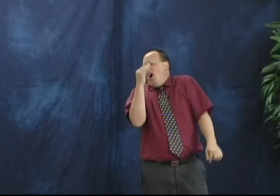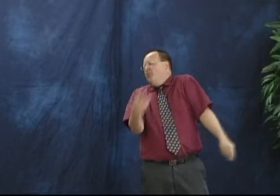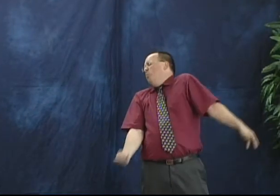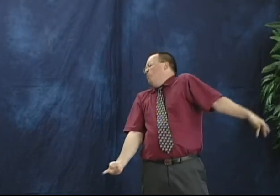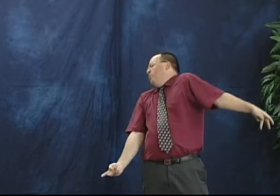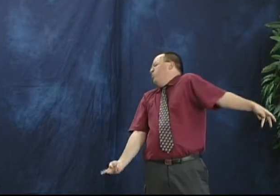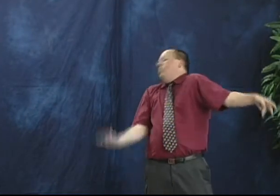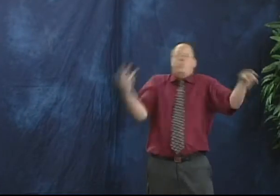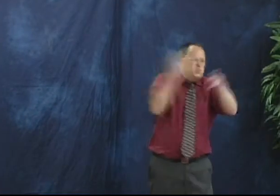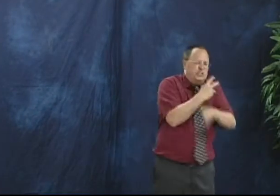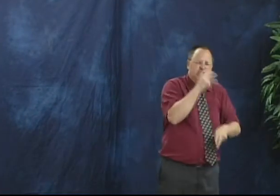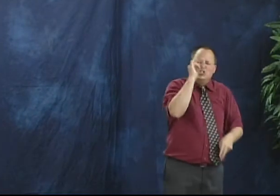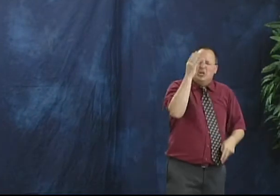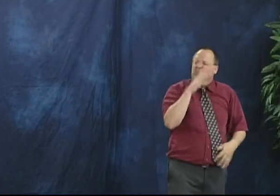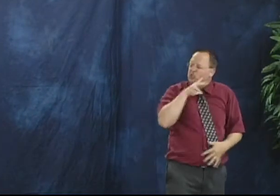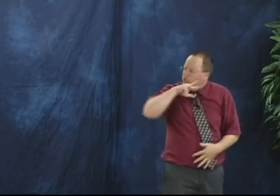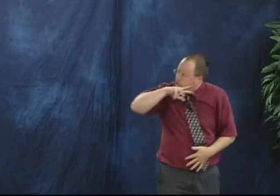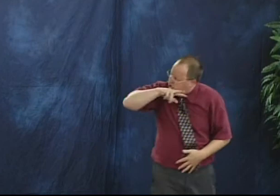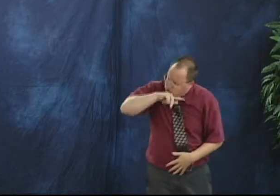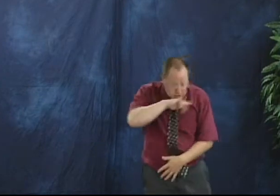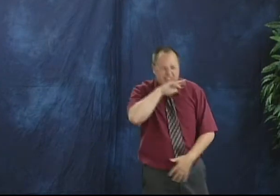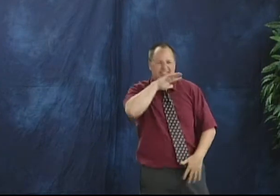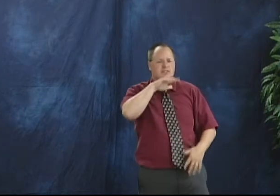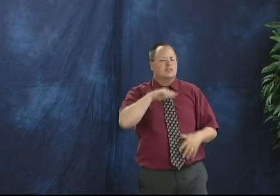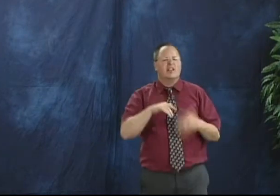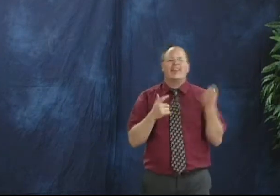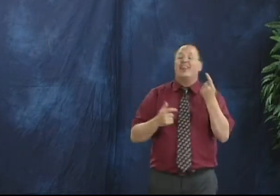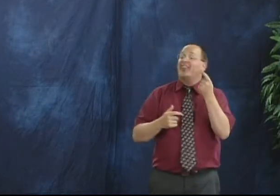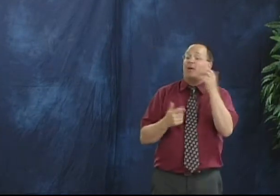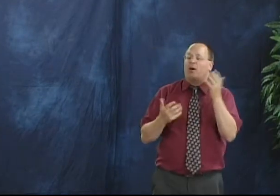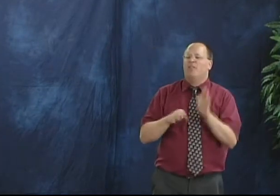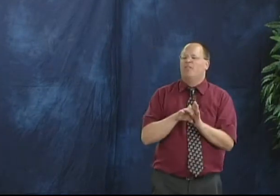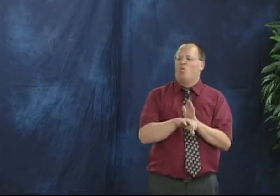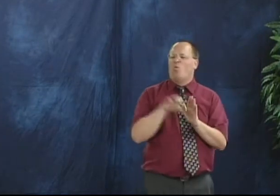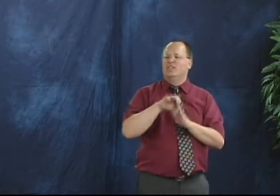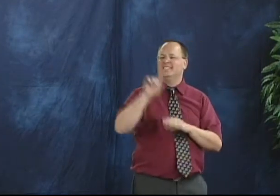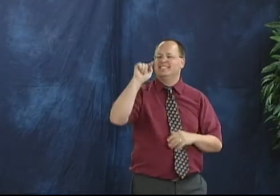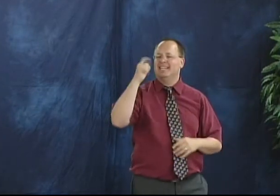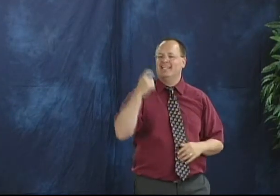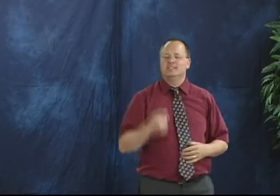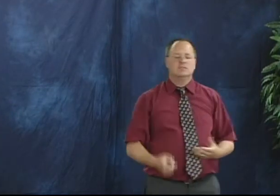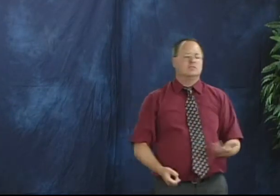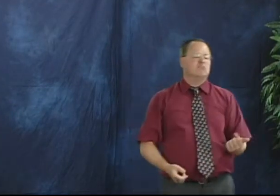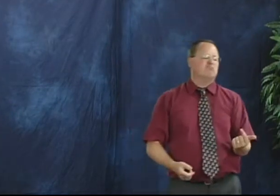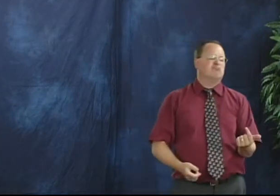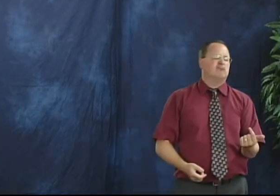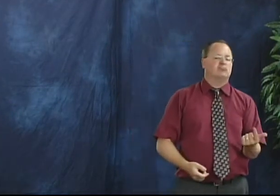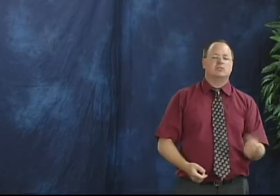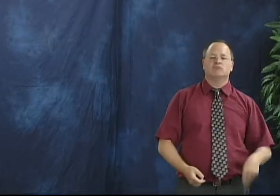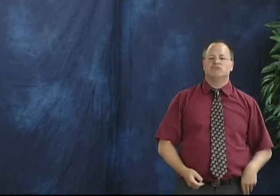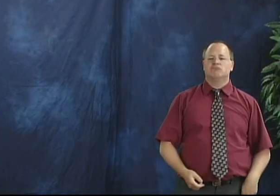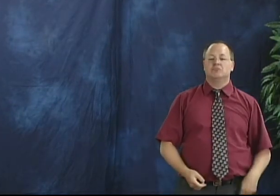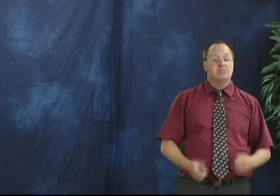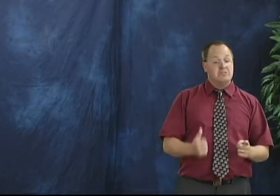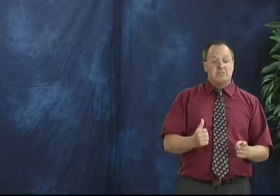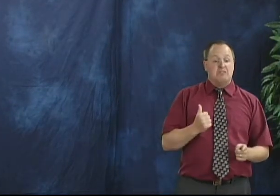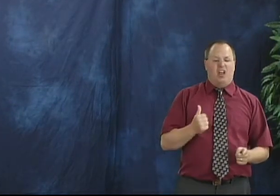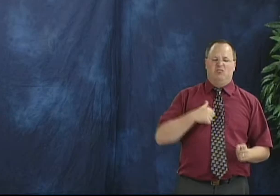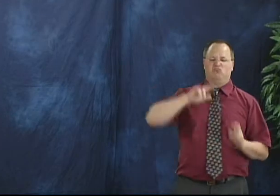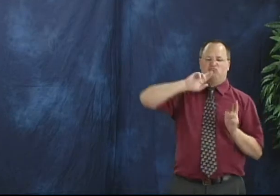Now the tax collector had a terrible job where he went around and